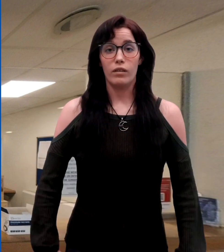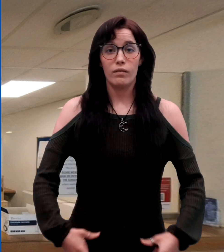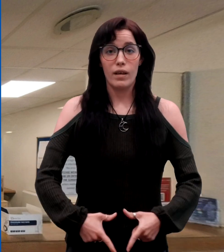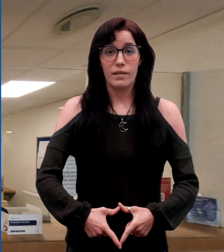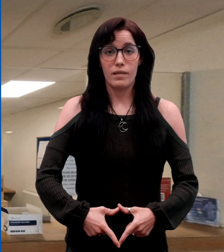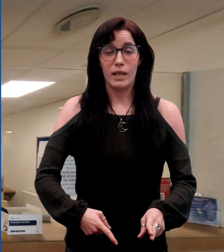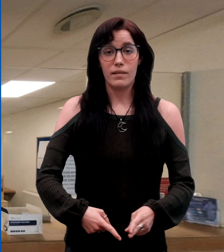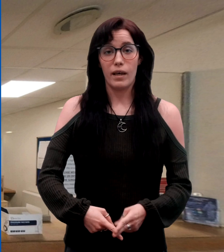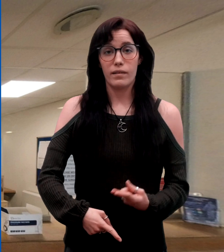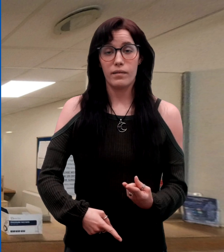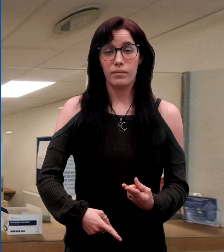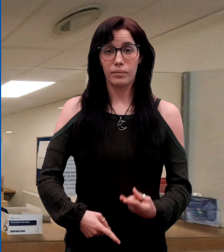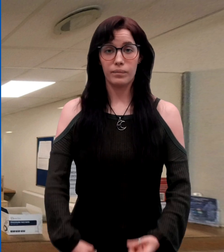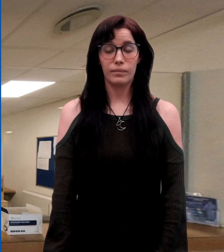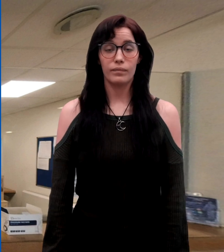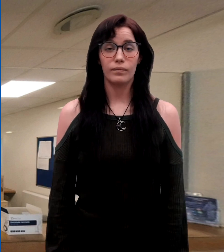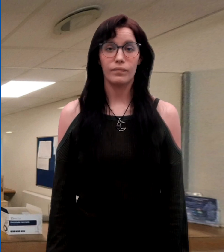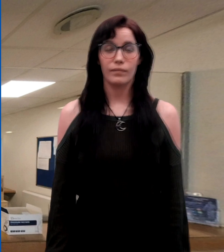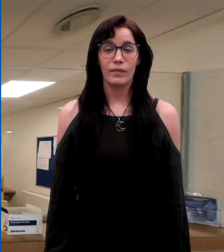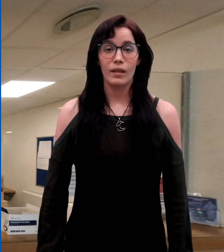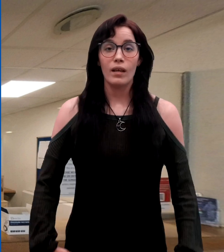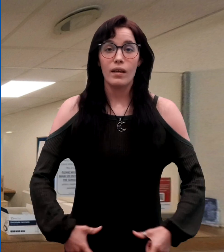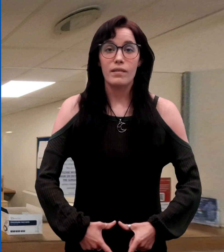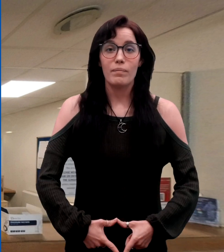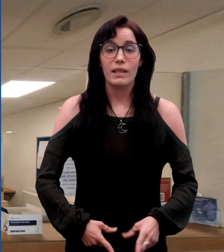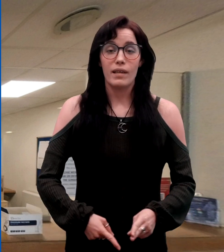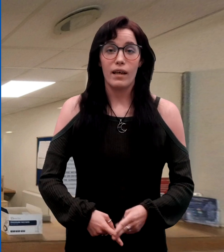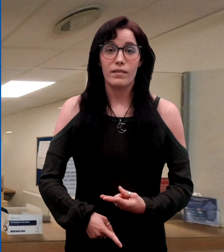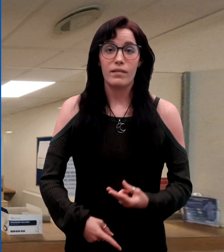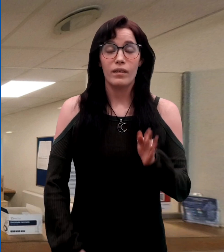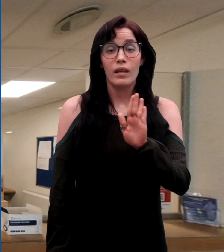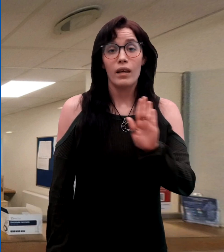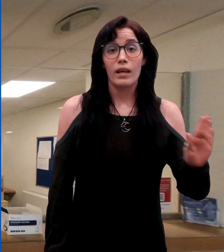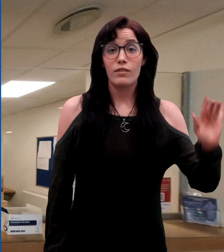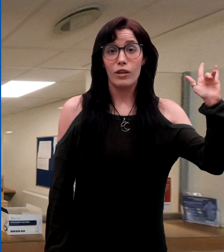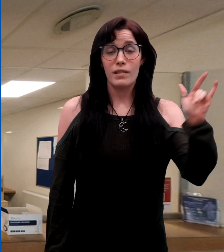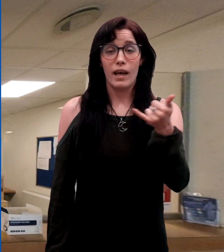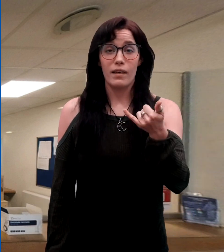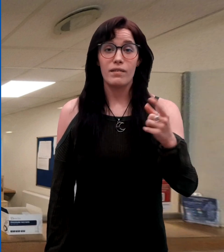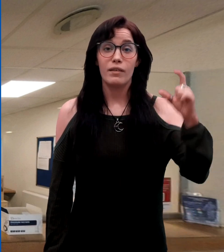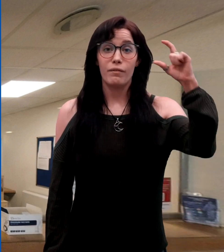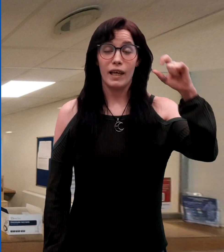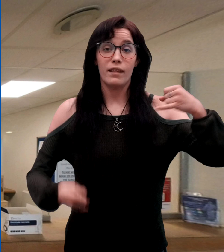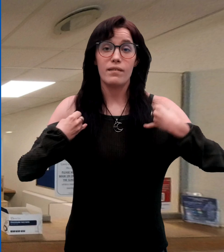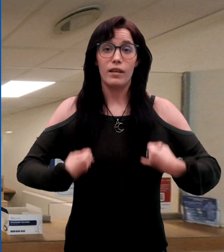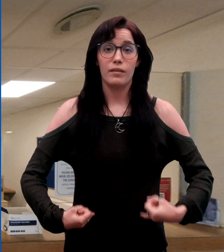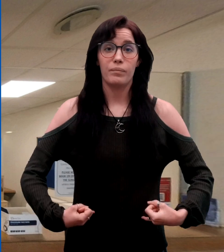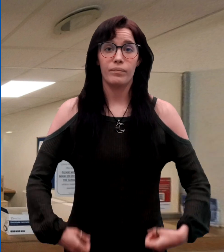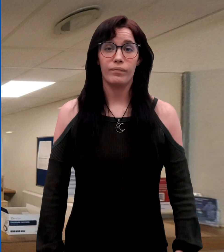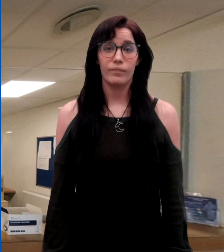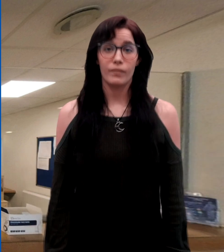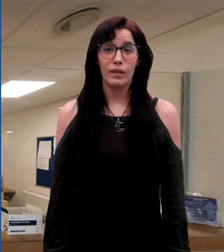also known as a smear test. A smear test is not a test for